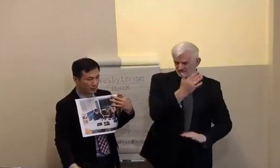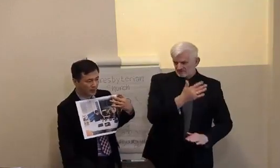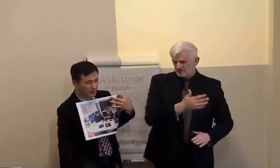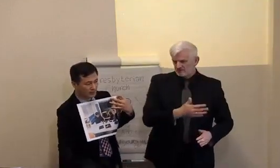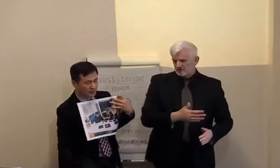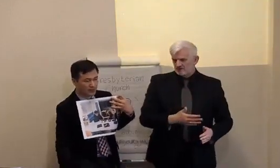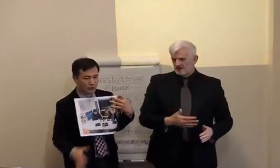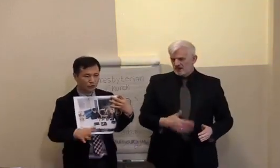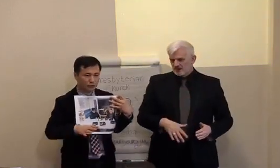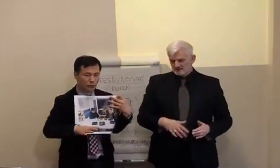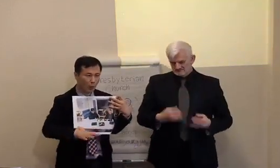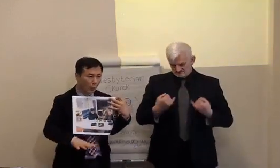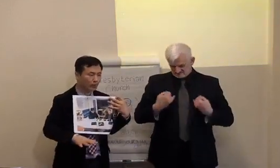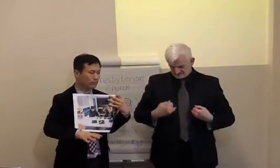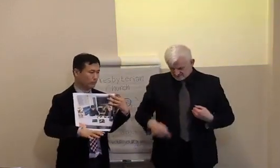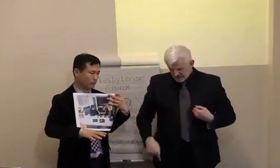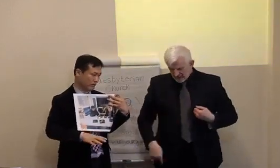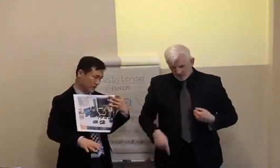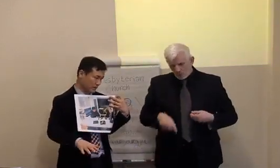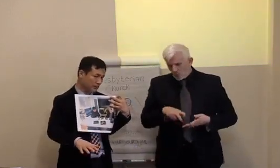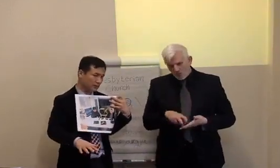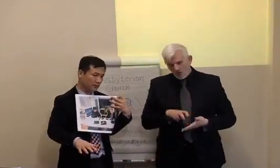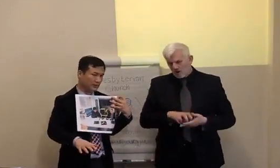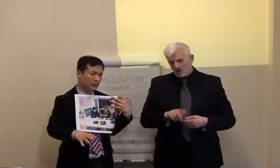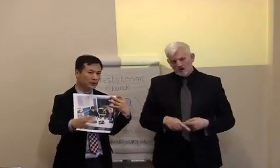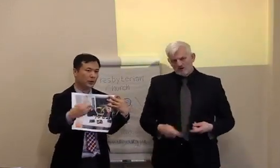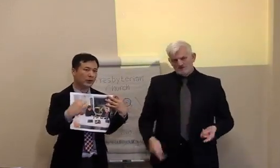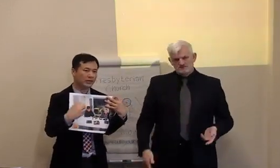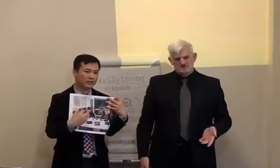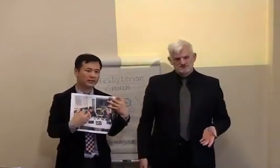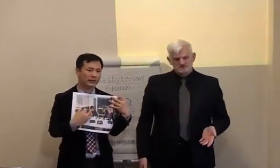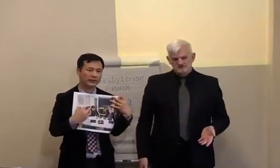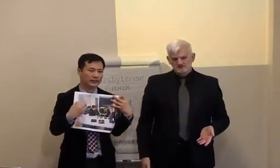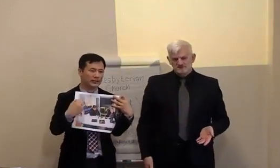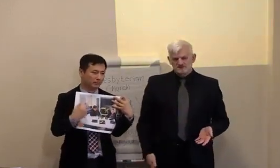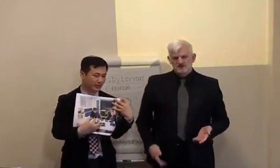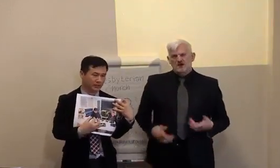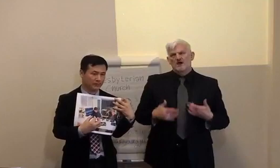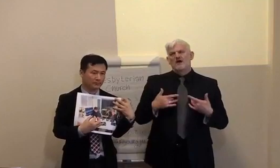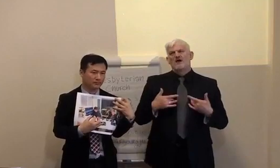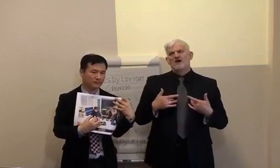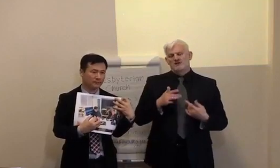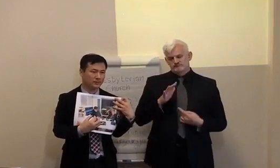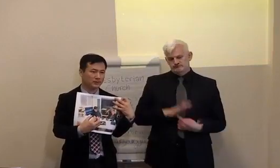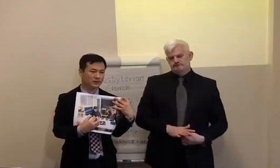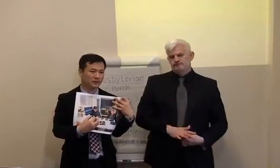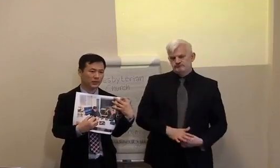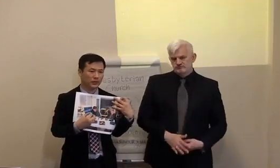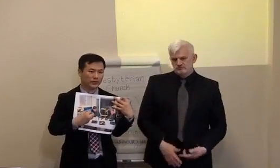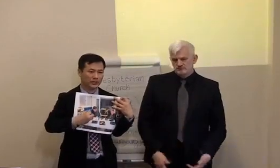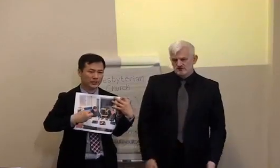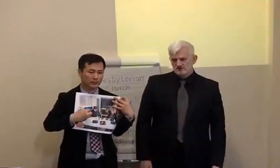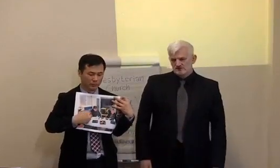leg, he couldn't walk properly, so he just felt depression. So he moved